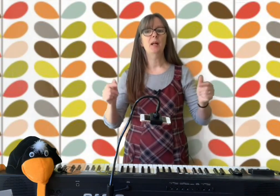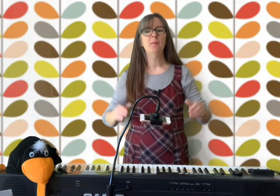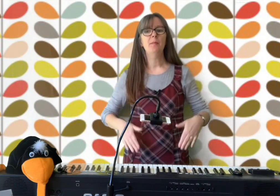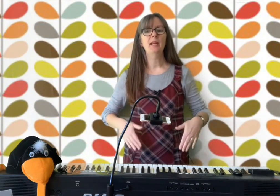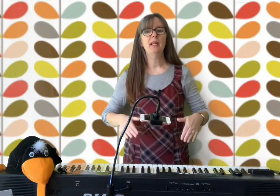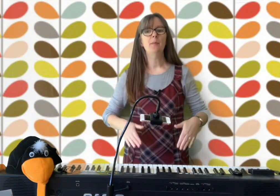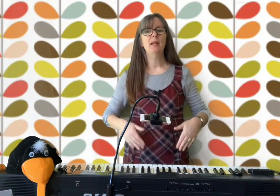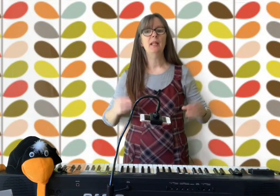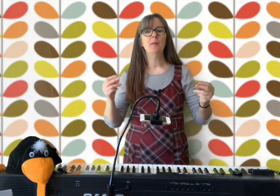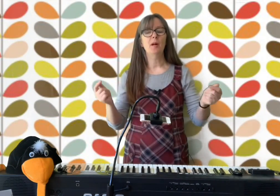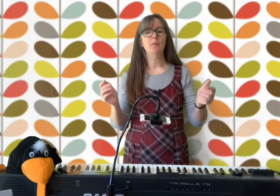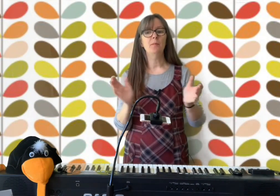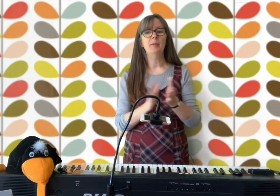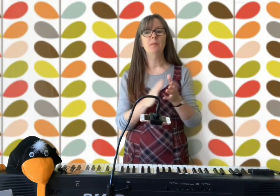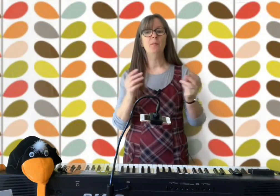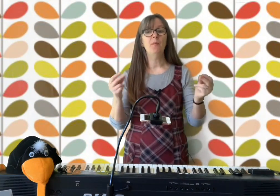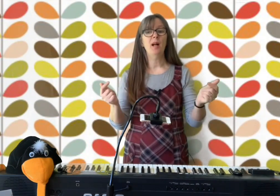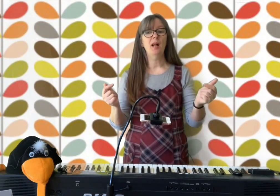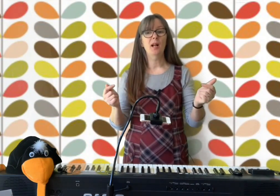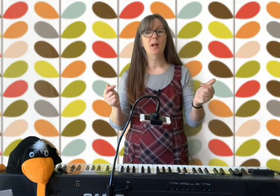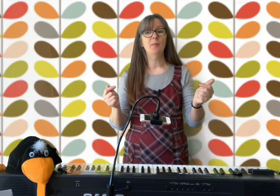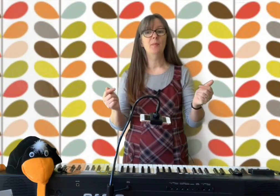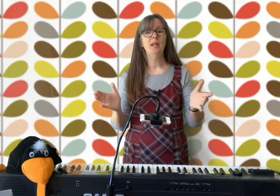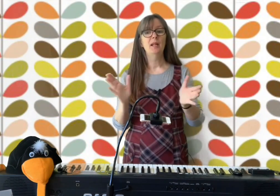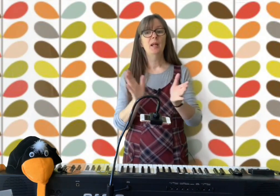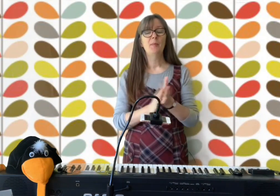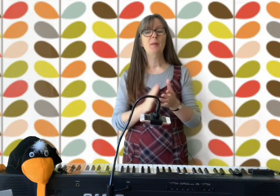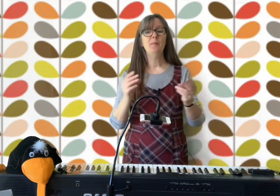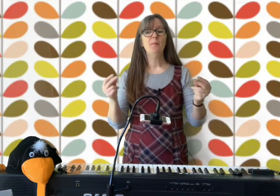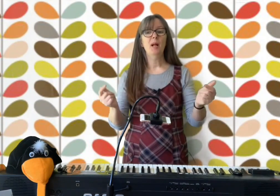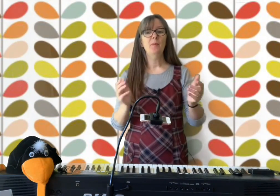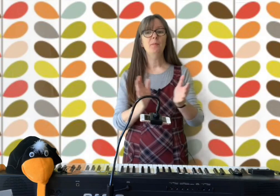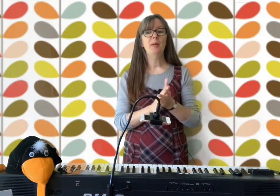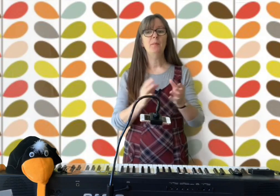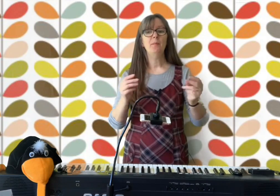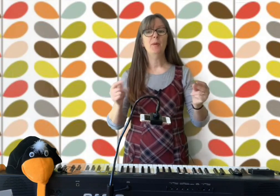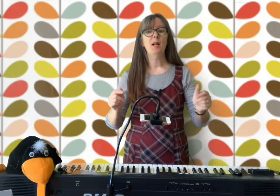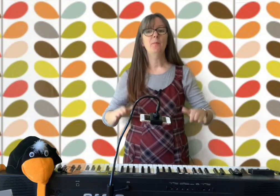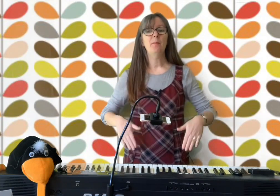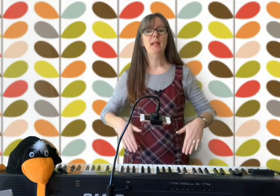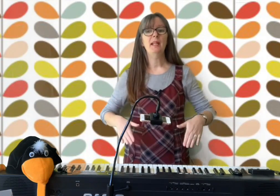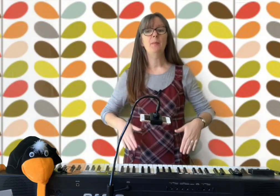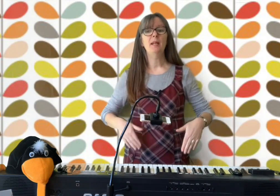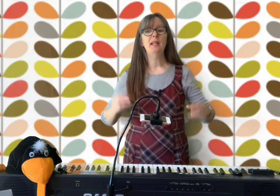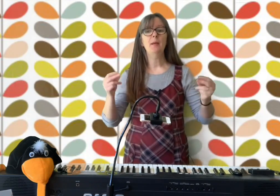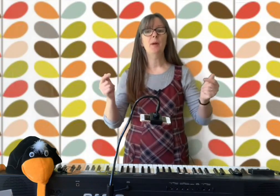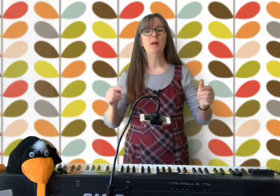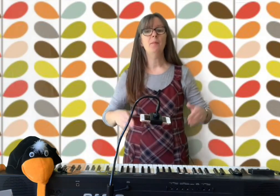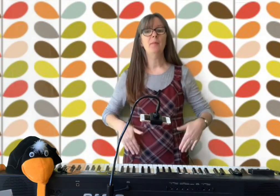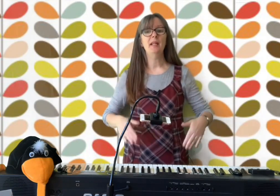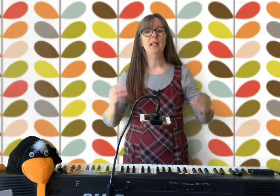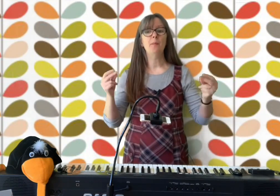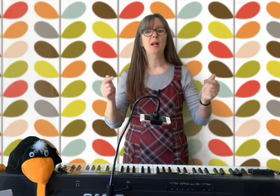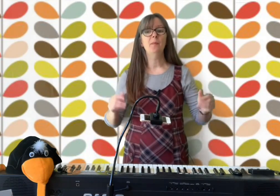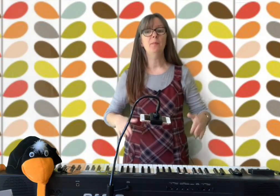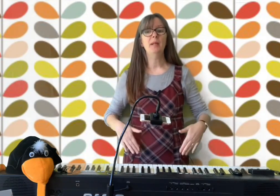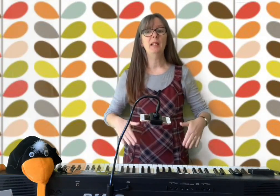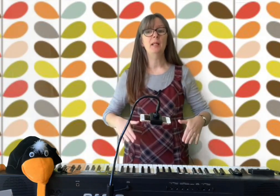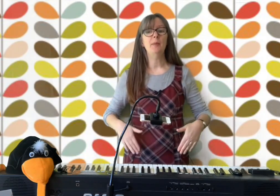bum, biddy biddy bum, bim bum. Bim bum, bim bum, biddy biddy bum, biddy bum, biddy